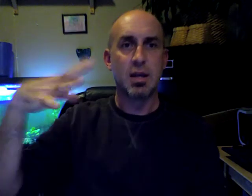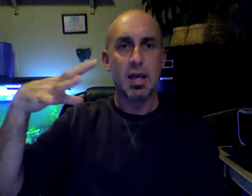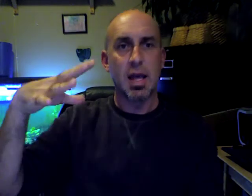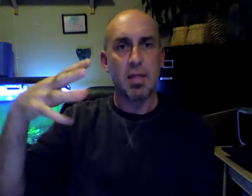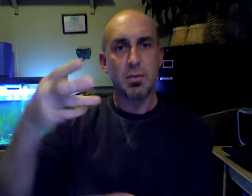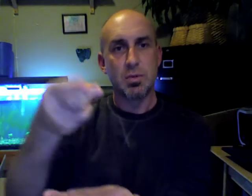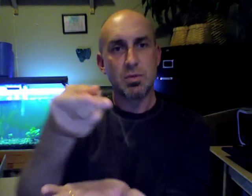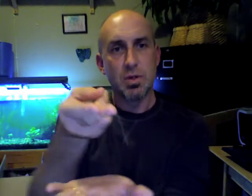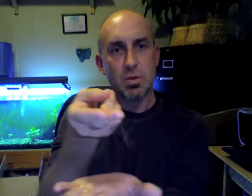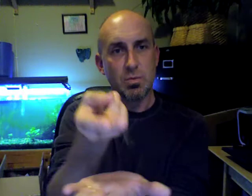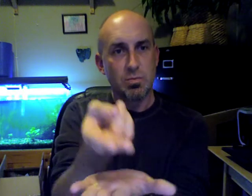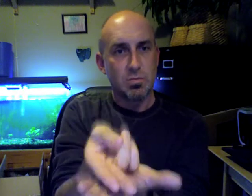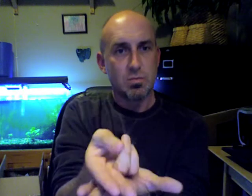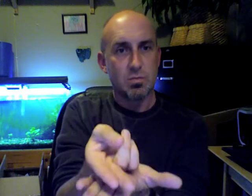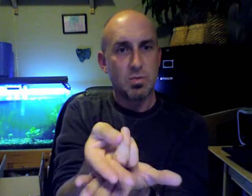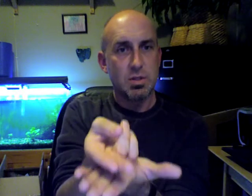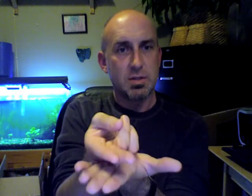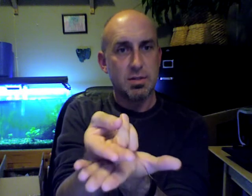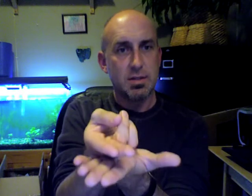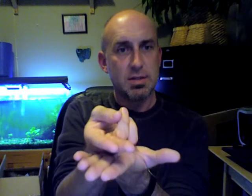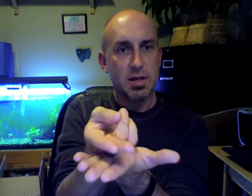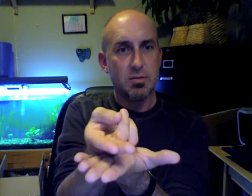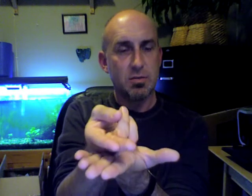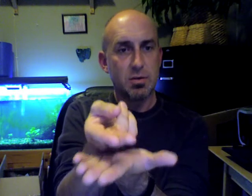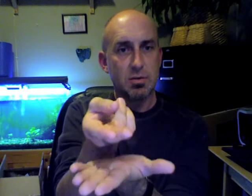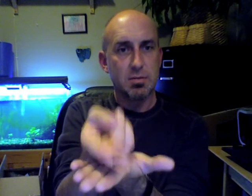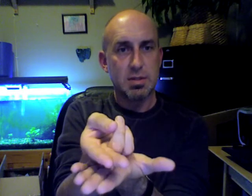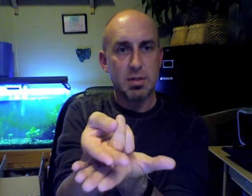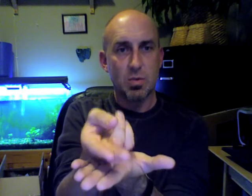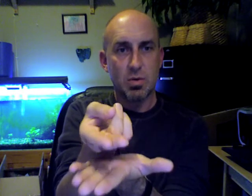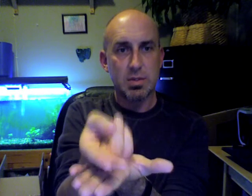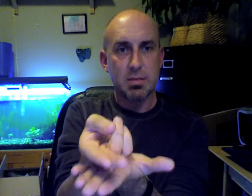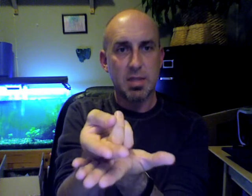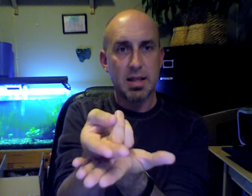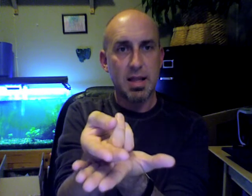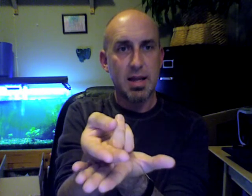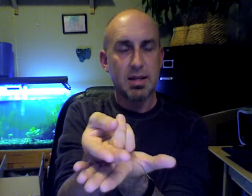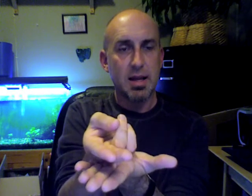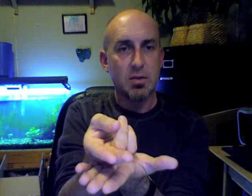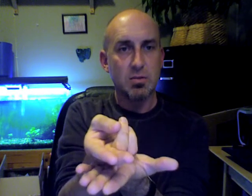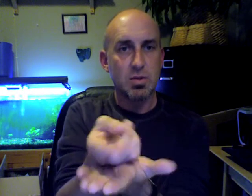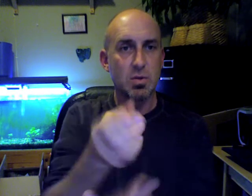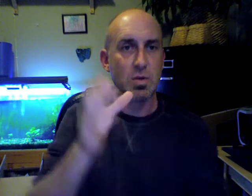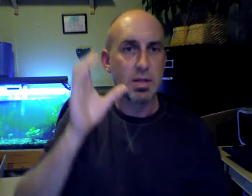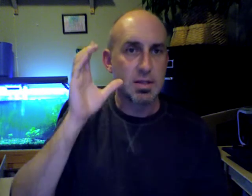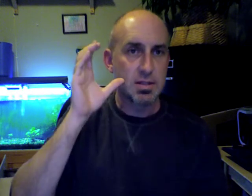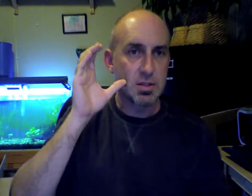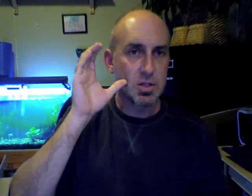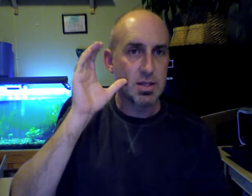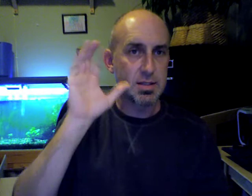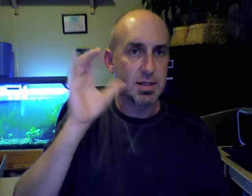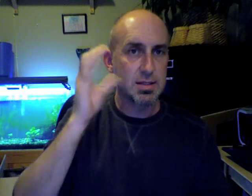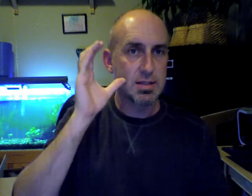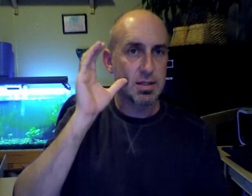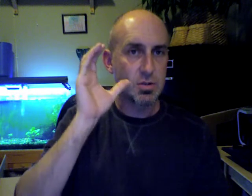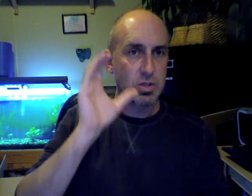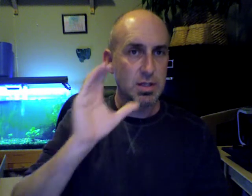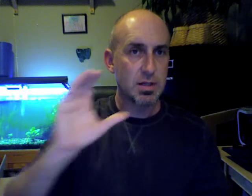and then we'd show just the sign for someone or something lying down. So sunshine is like a C at your cheek and comes